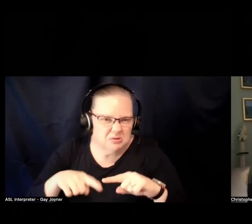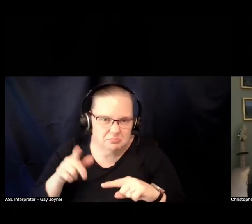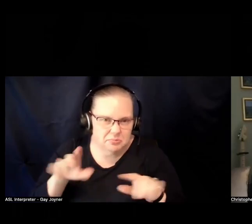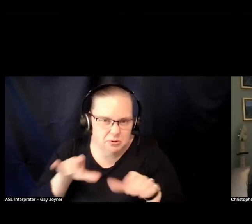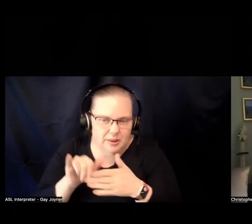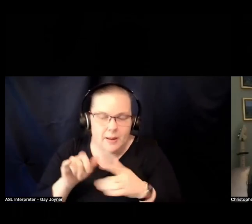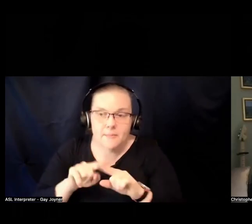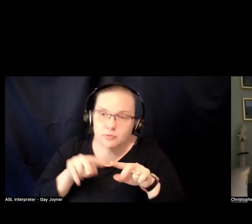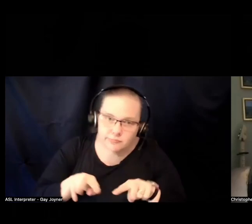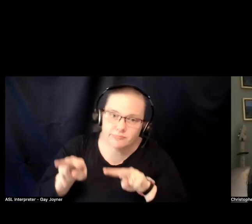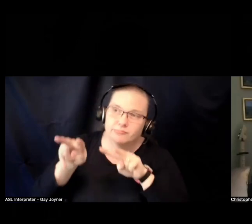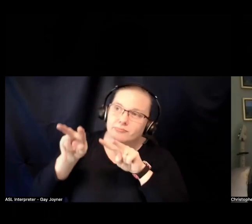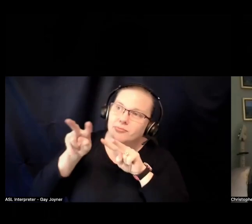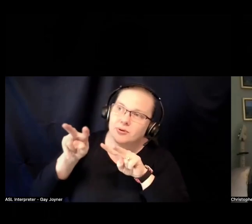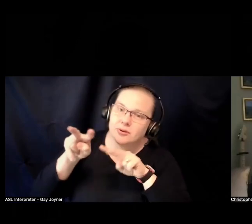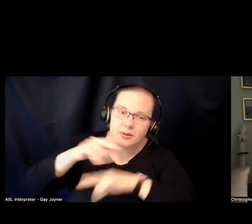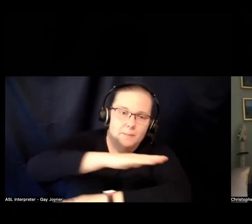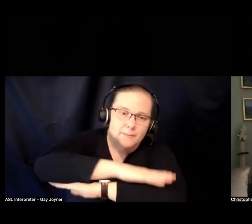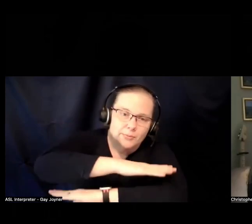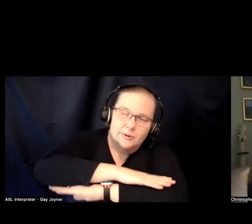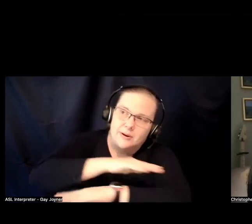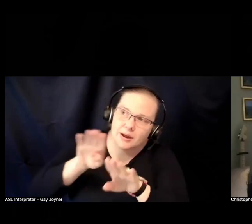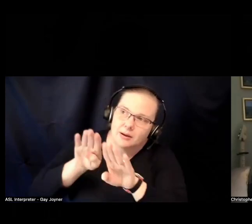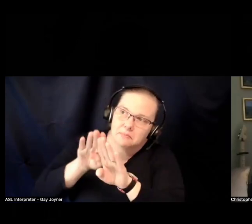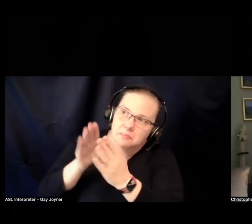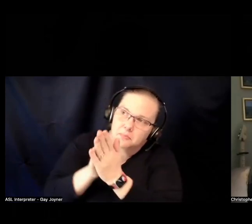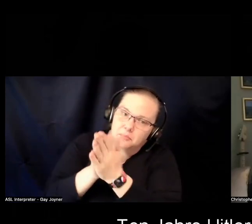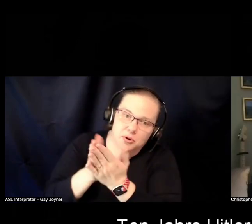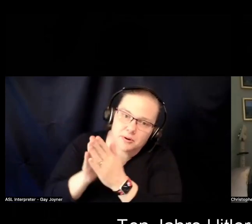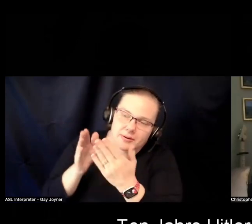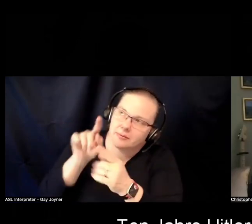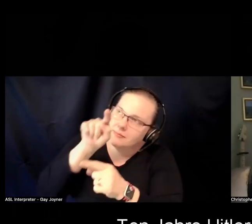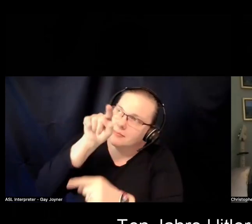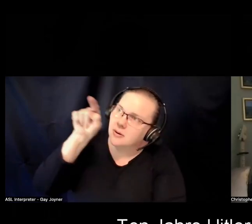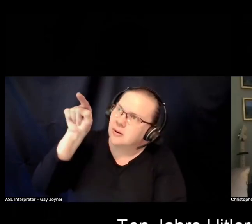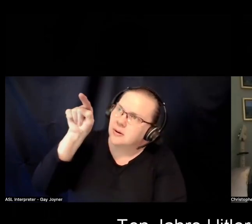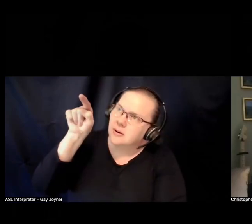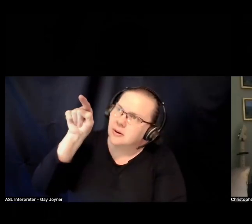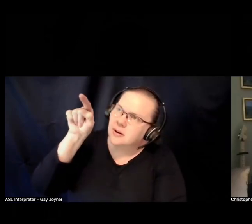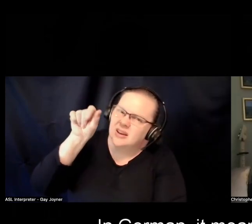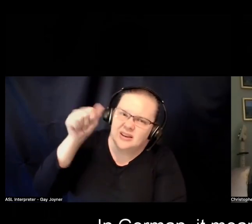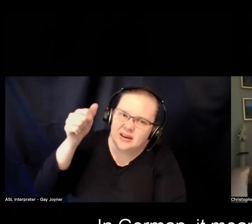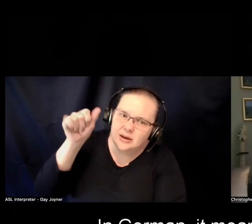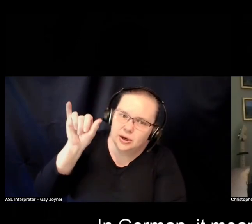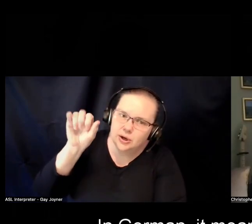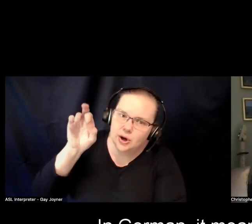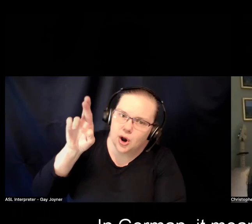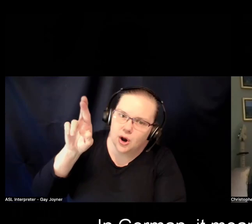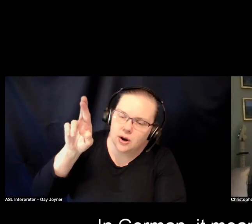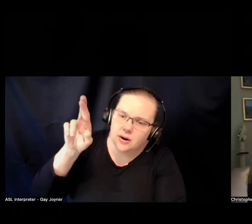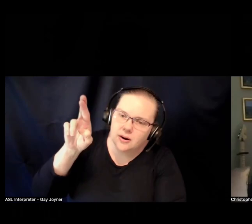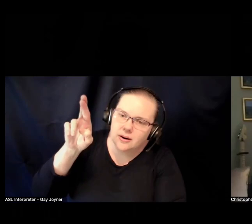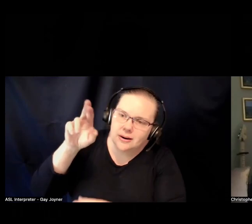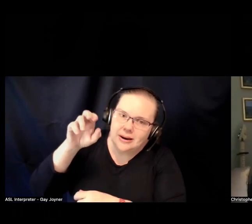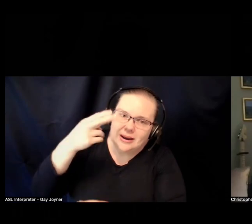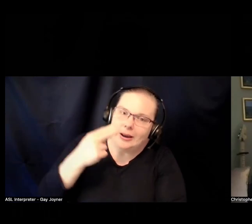tall bookcase behind the desk. A title caught her attention. 10 Jahre Hitler, 10 Jahre Roosevelt. In German, it means 10 years of